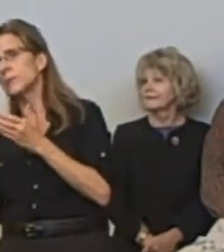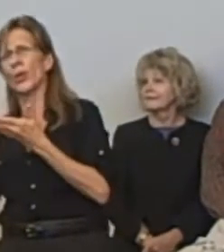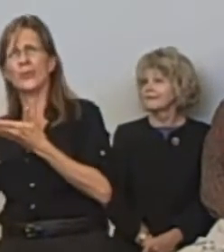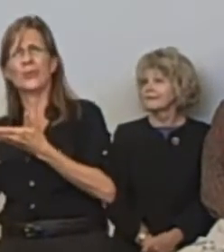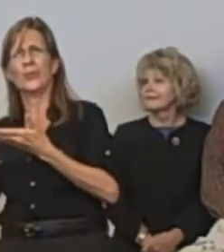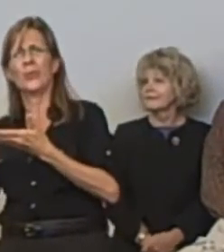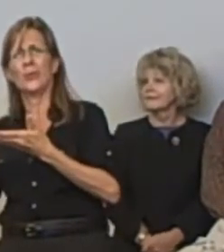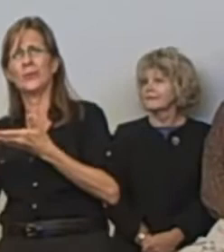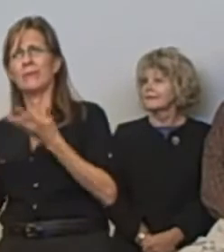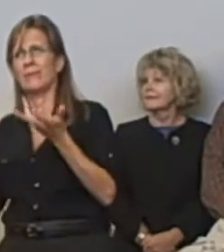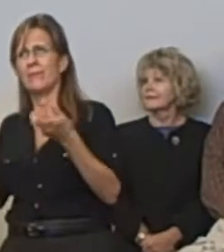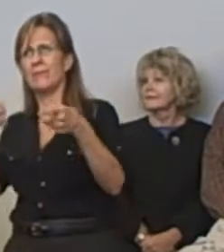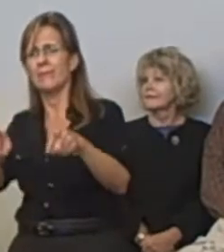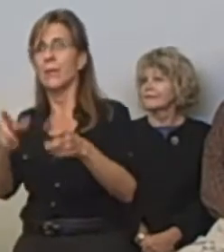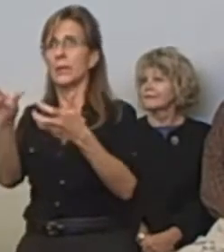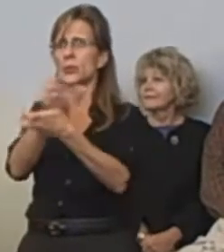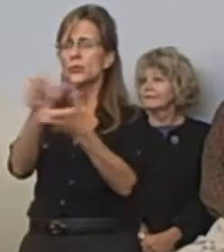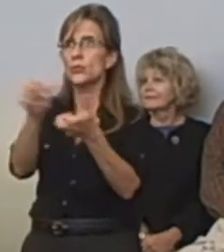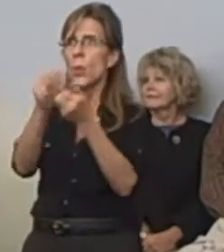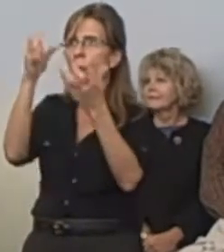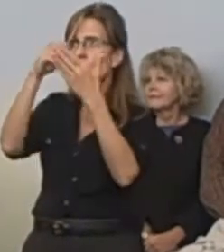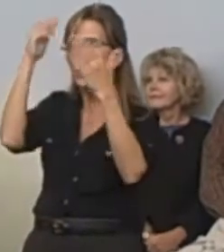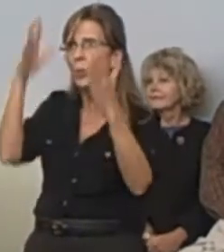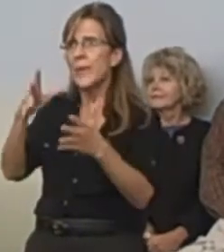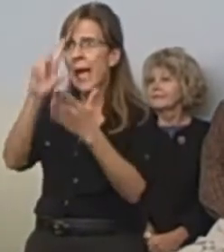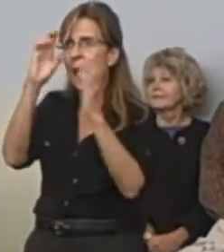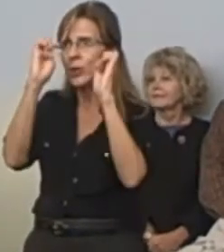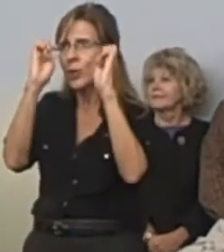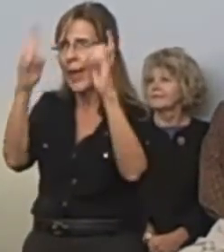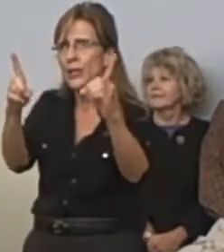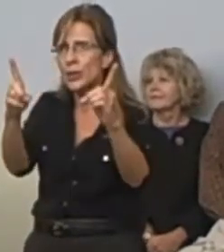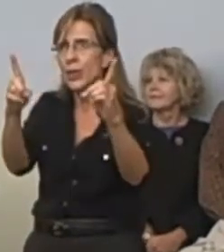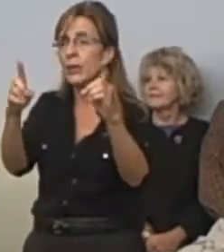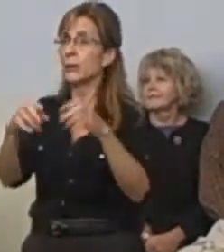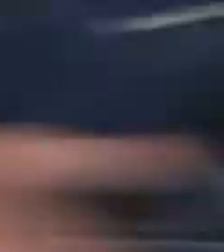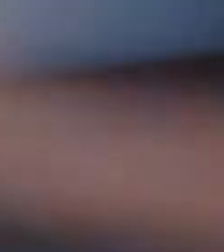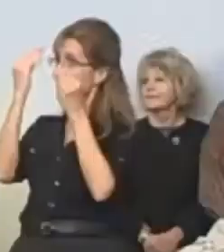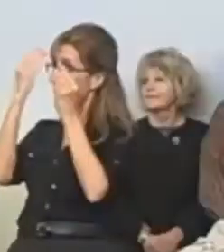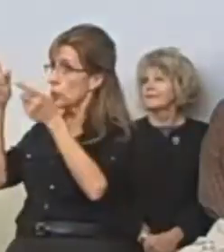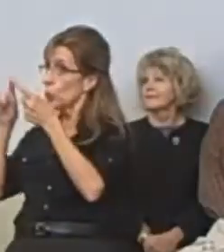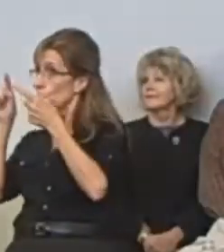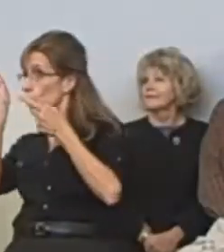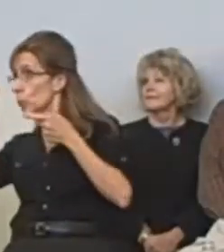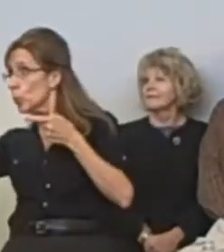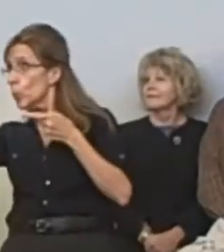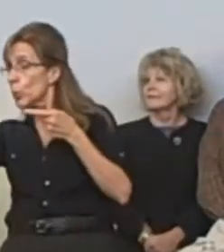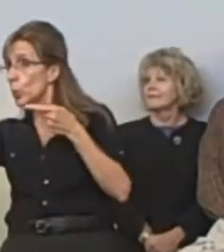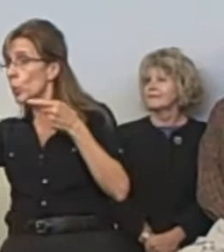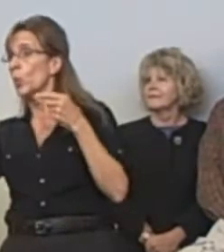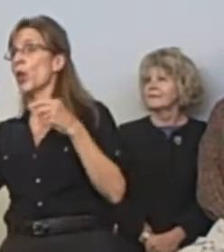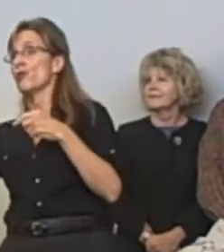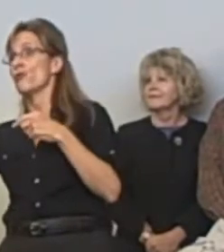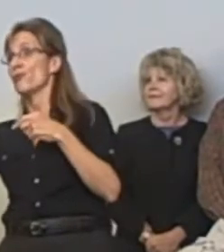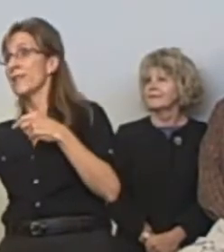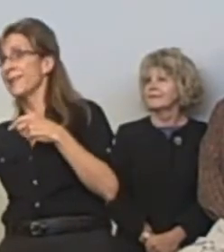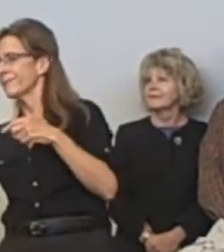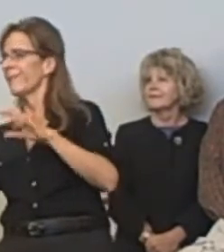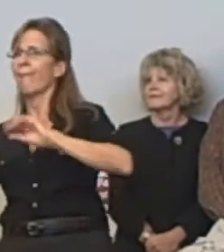our students' education. The message to Chancellor Reed is absolutely